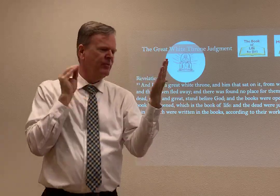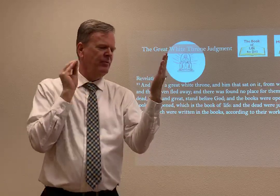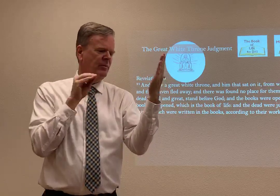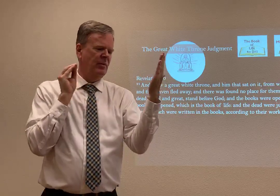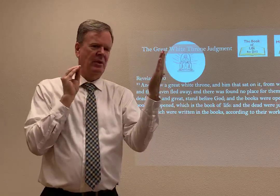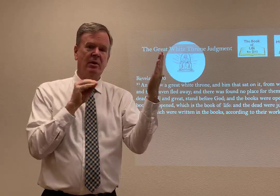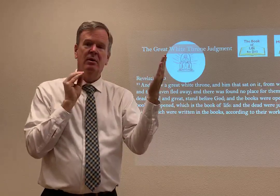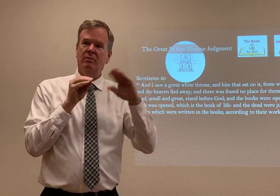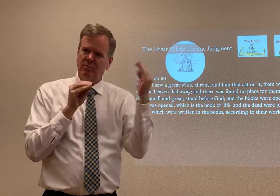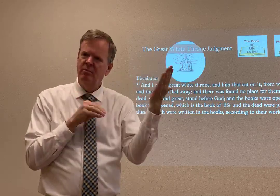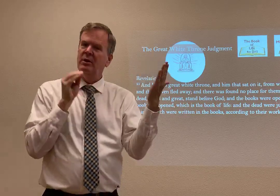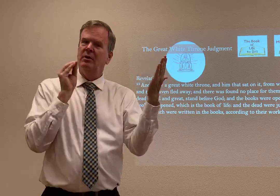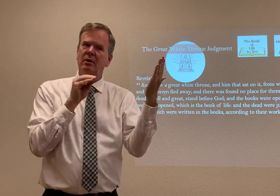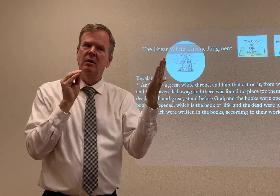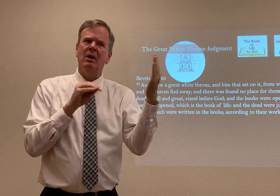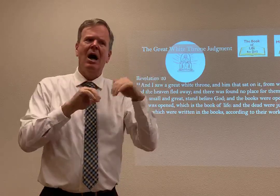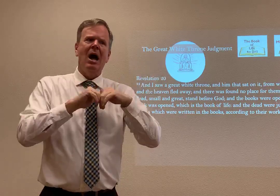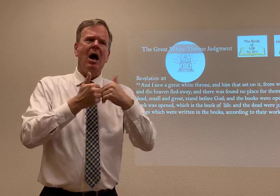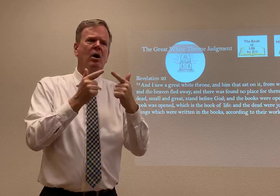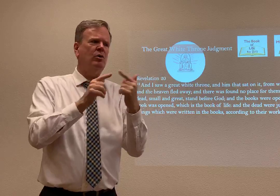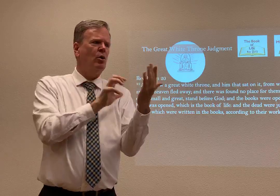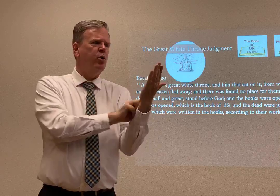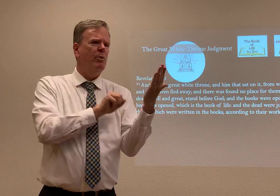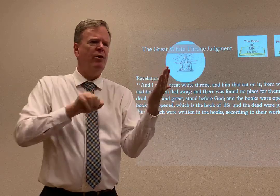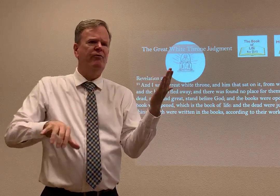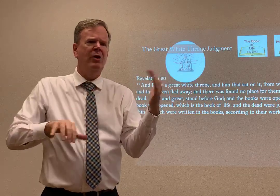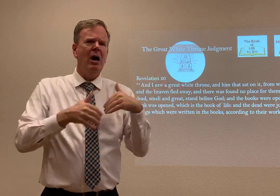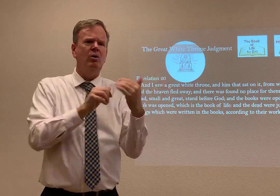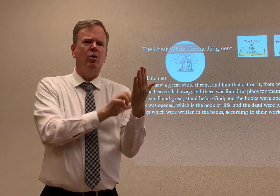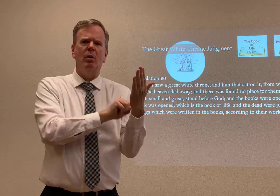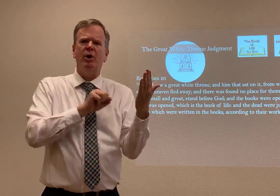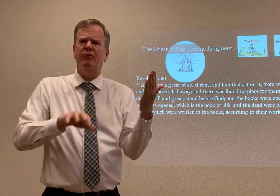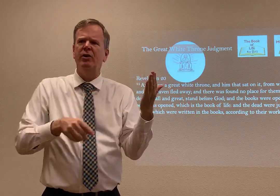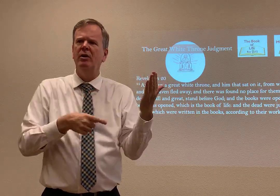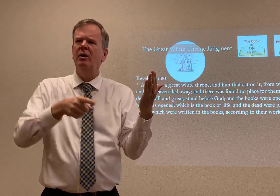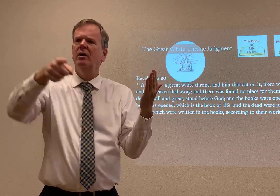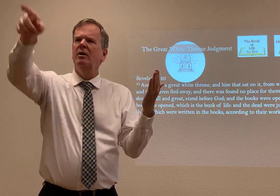Page after page after page. Every word is written. How do you remove some of those things?